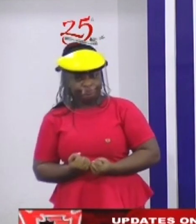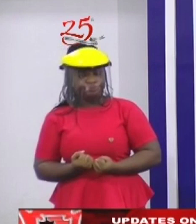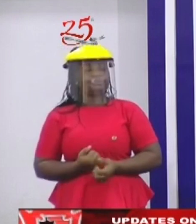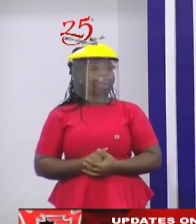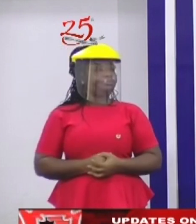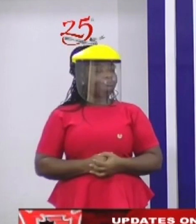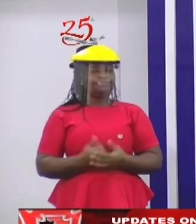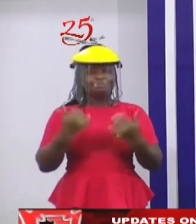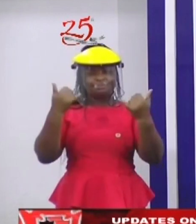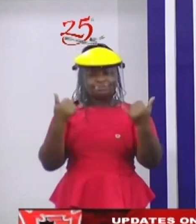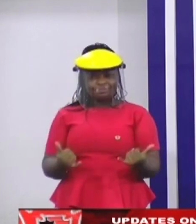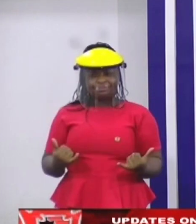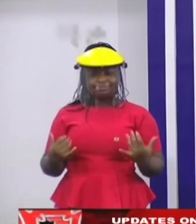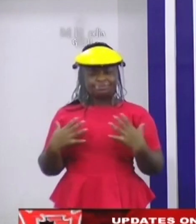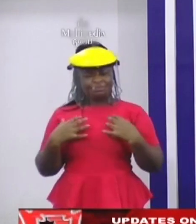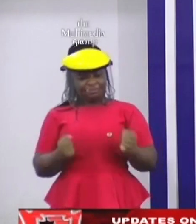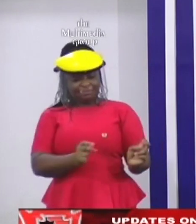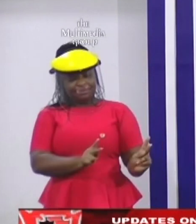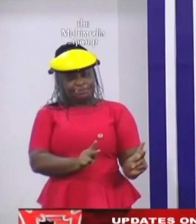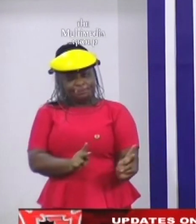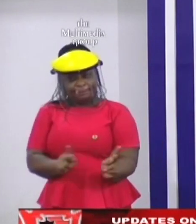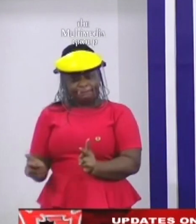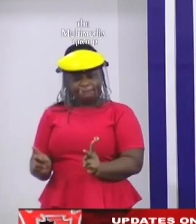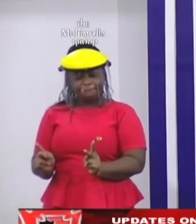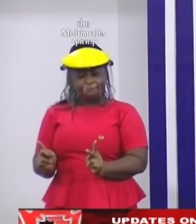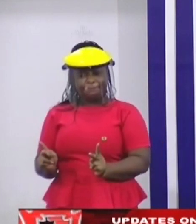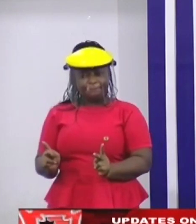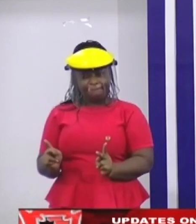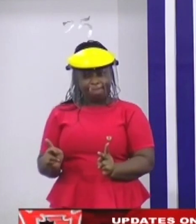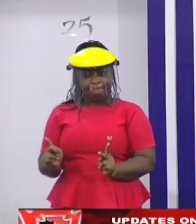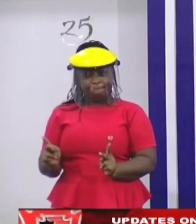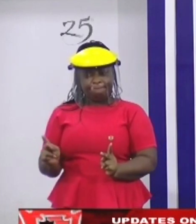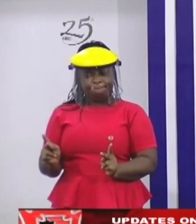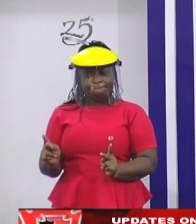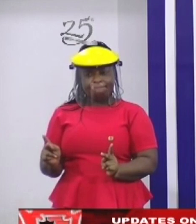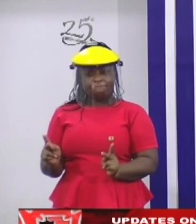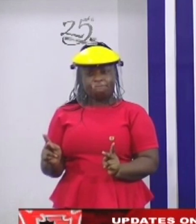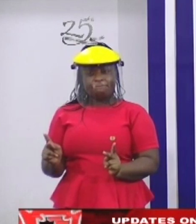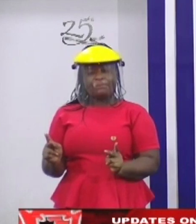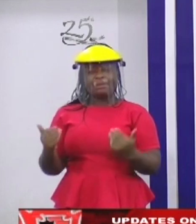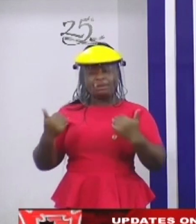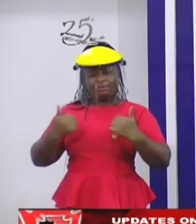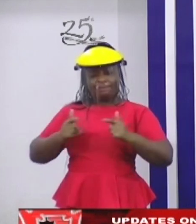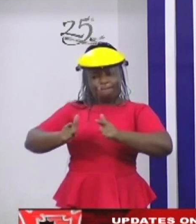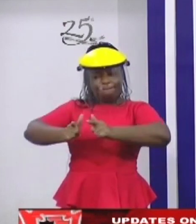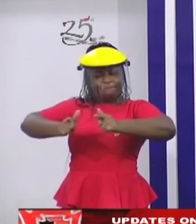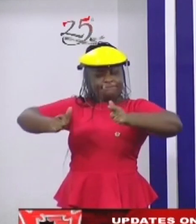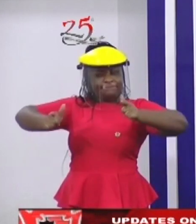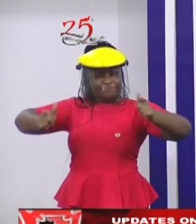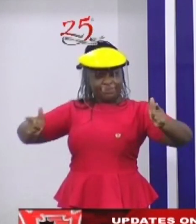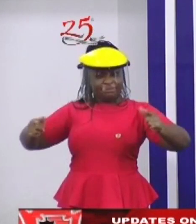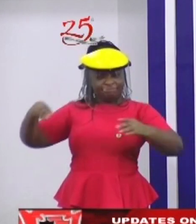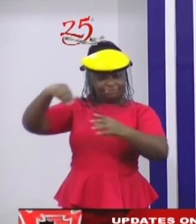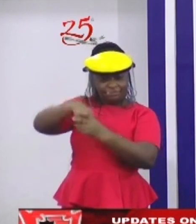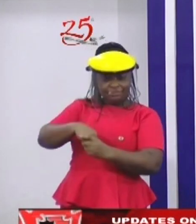This recovery and resilience plan, or this resilience and recovery plan, has a broader scope, including the